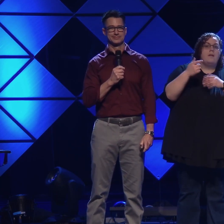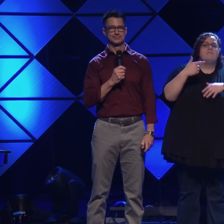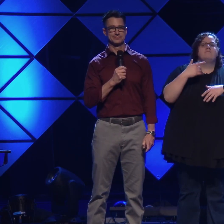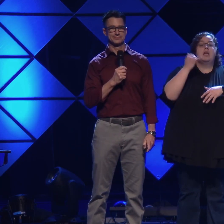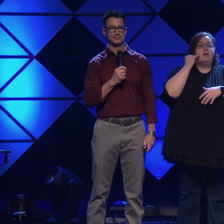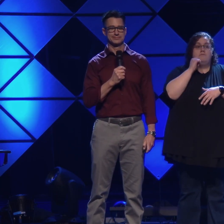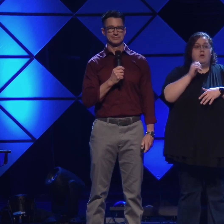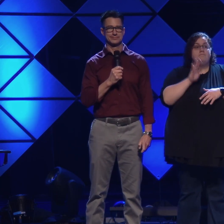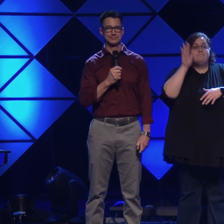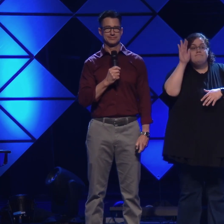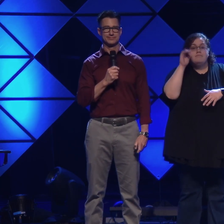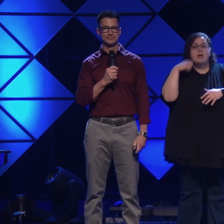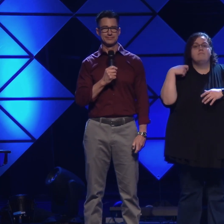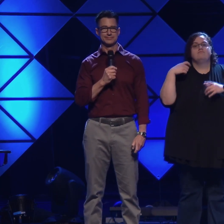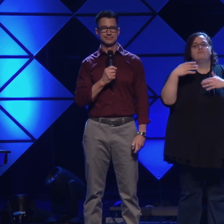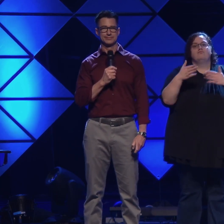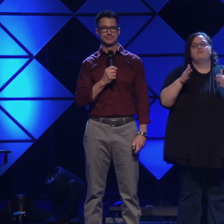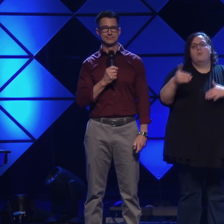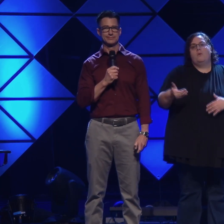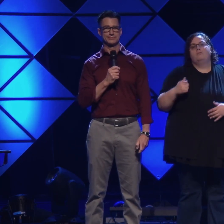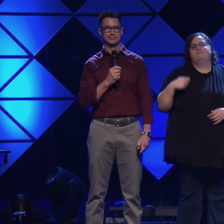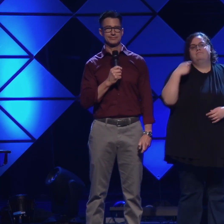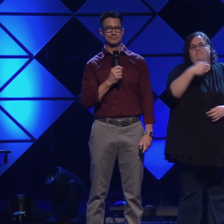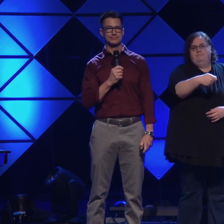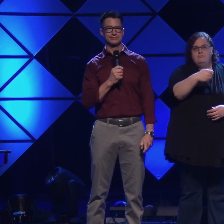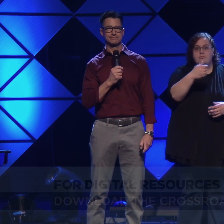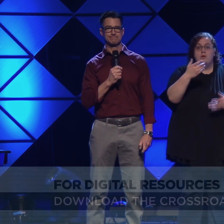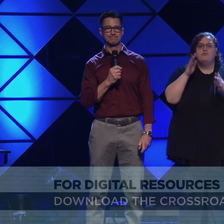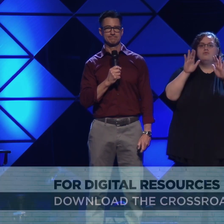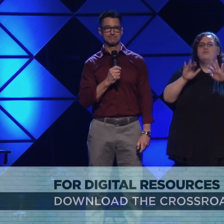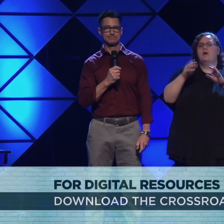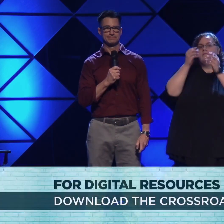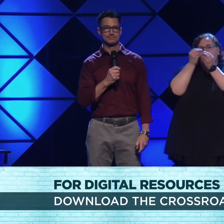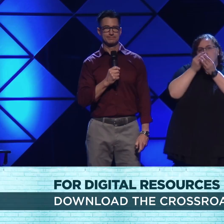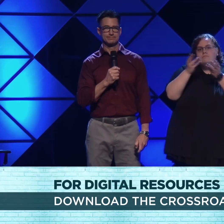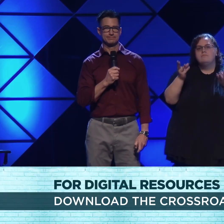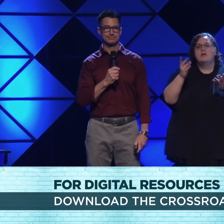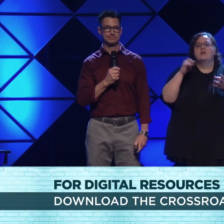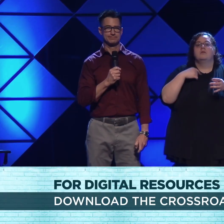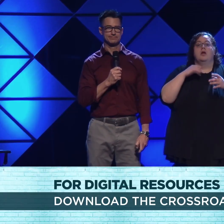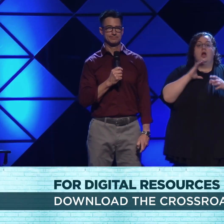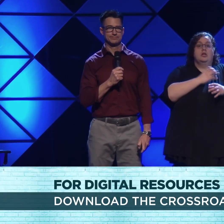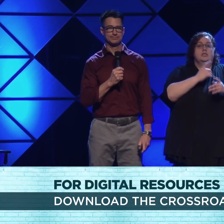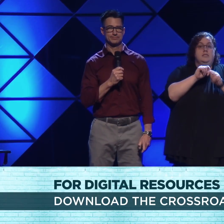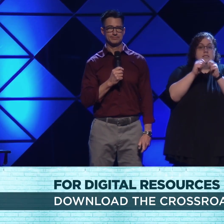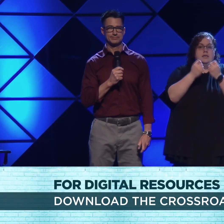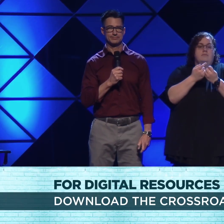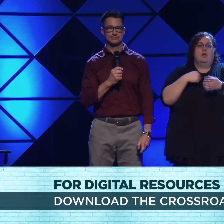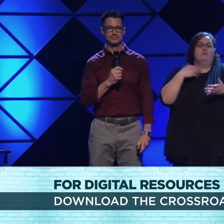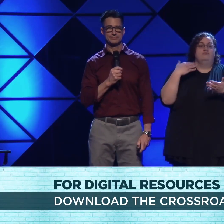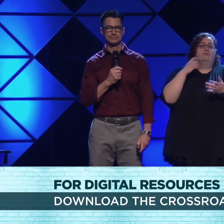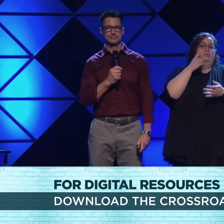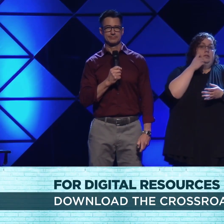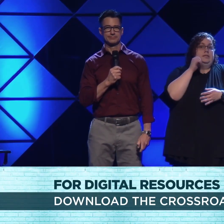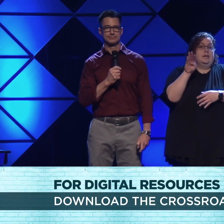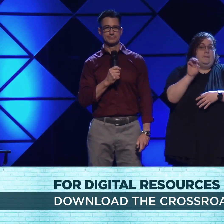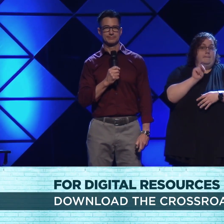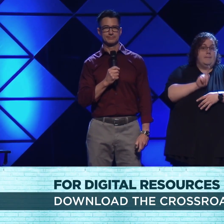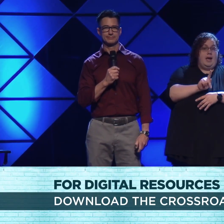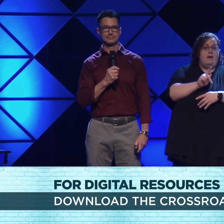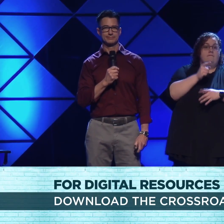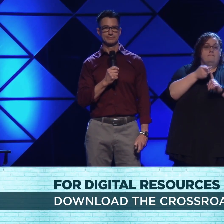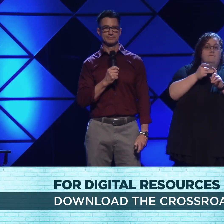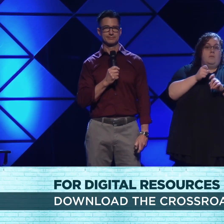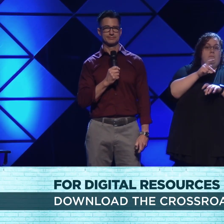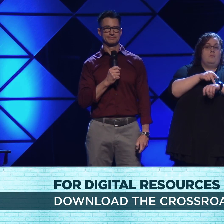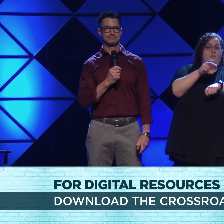room hosts will bring one to you. We have some great information in the program about our team who just returned from Puerto Rico, so if you see any of them,